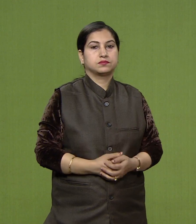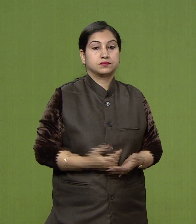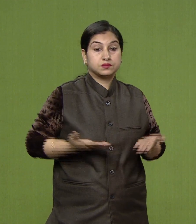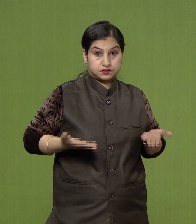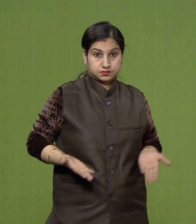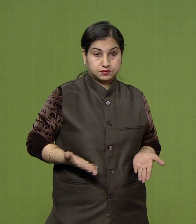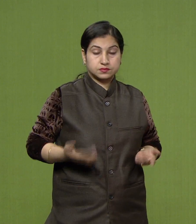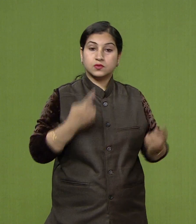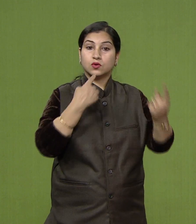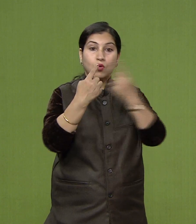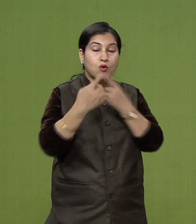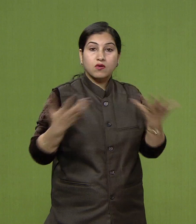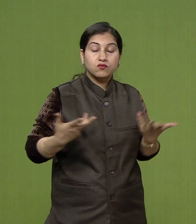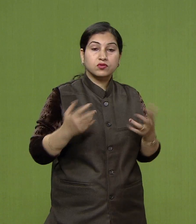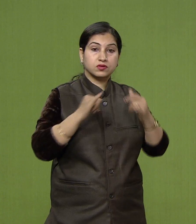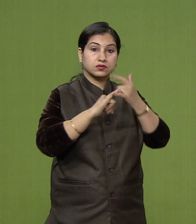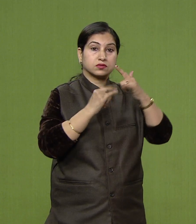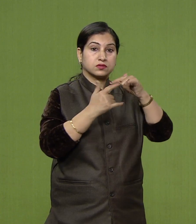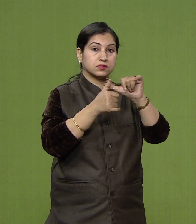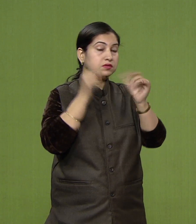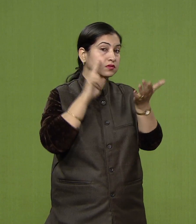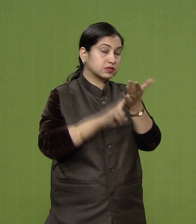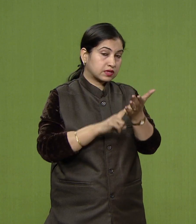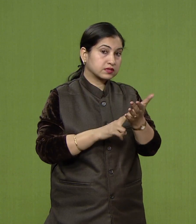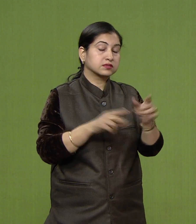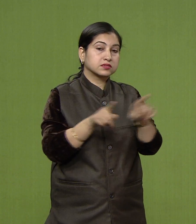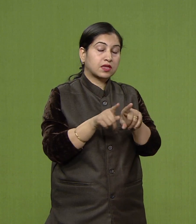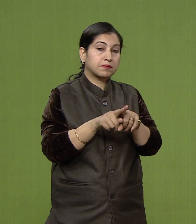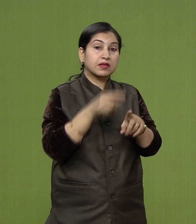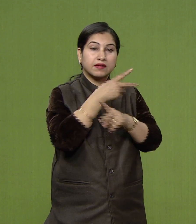Till now, we talked about stains and different methods of stain removal